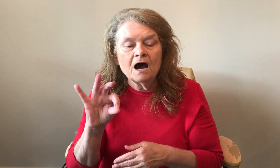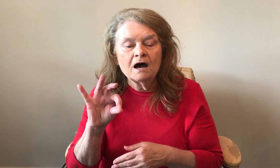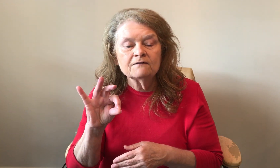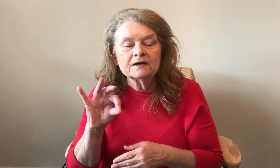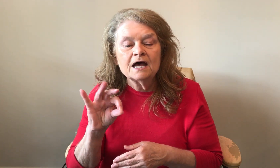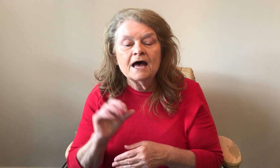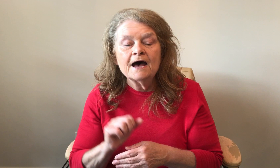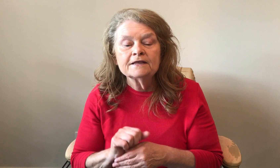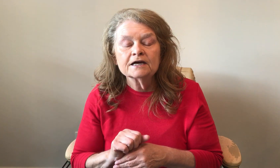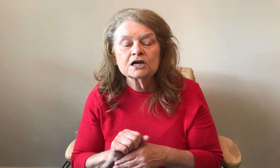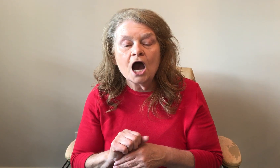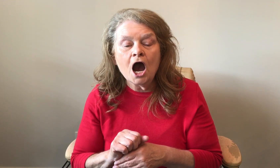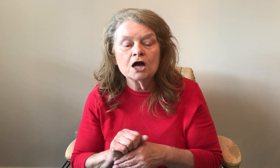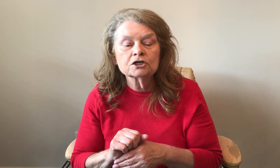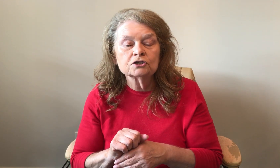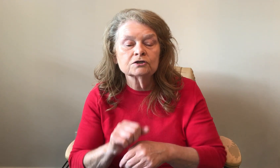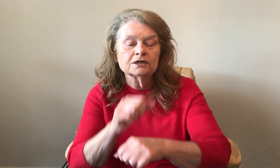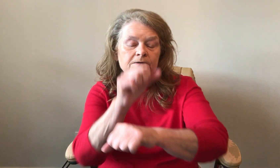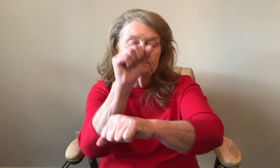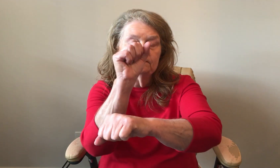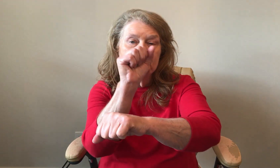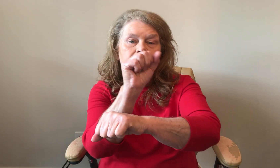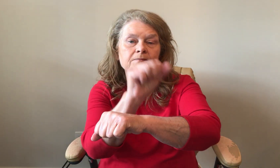Of the conquered,